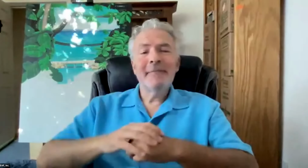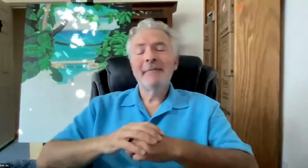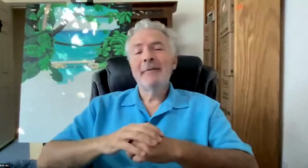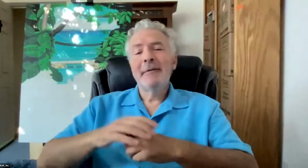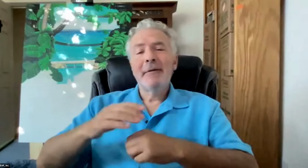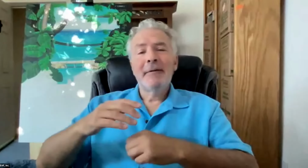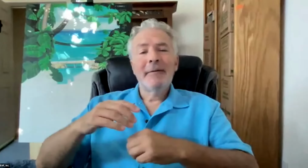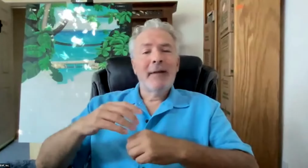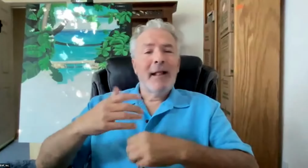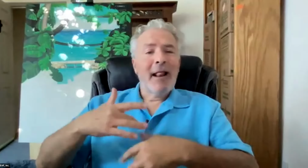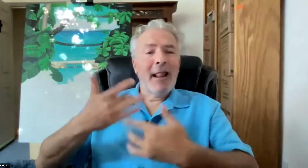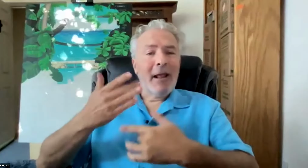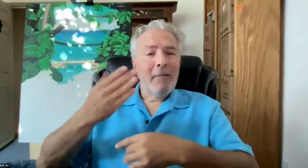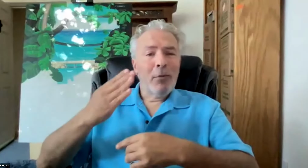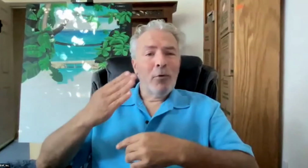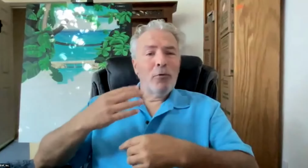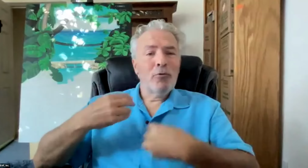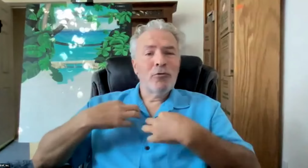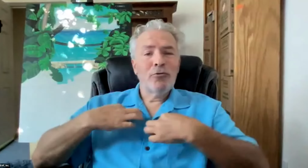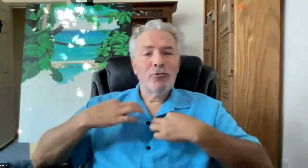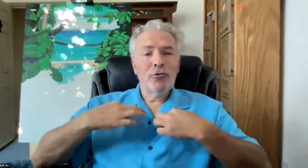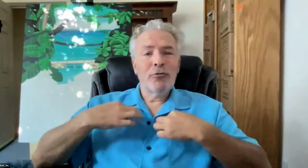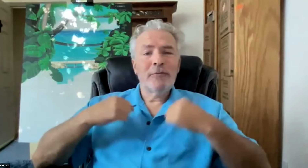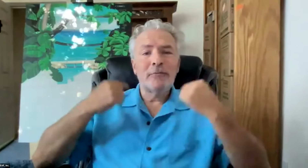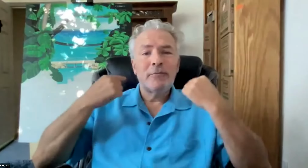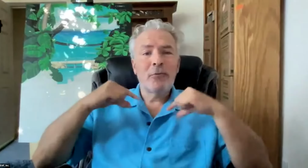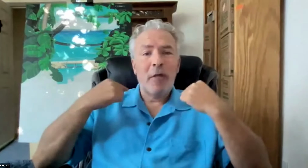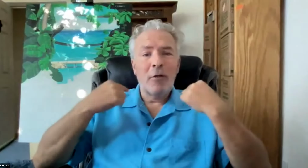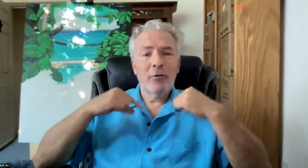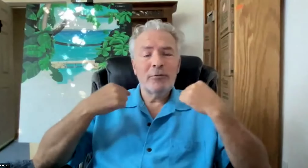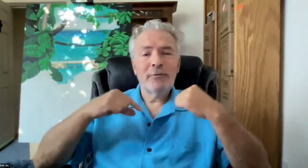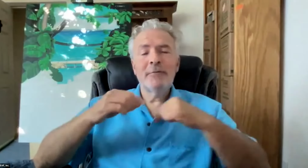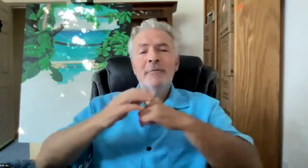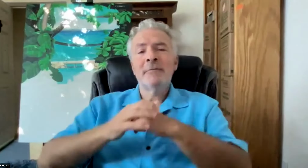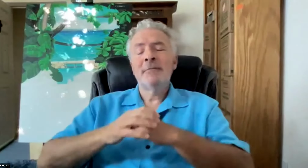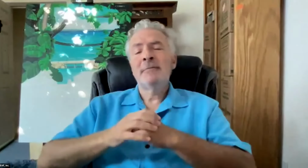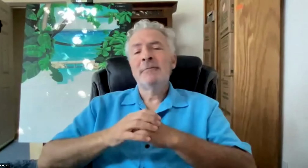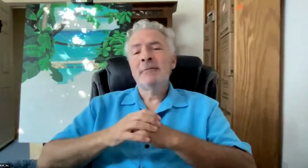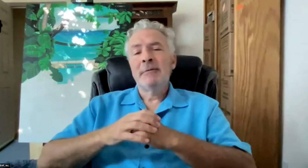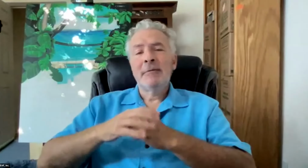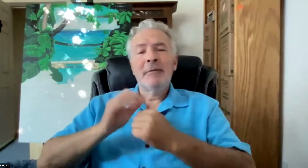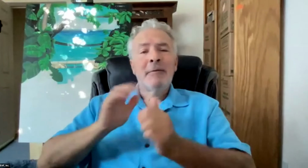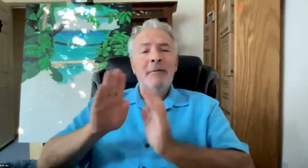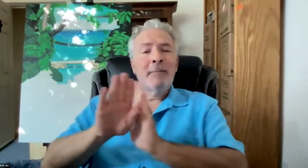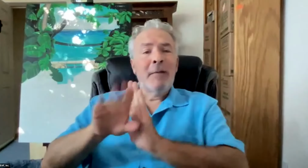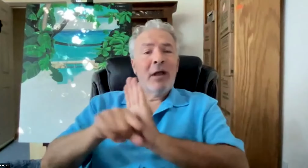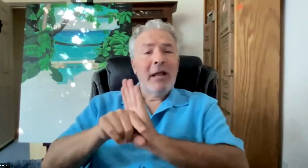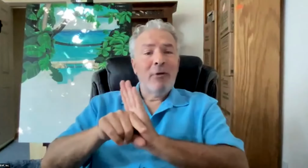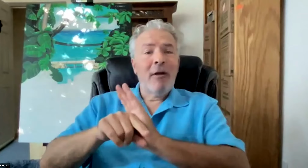I have a little bit of a white beard. I'm wearing a light blue shirt with a collar.